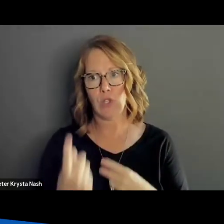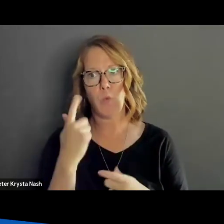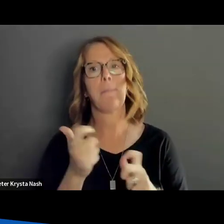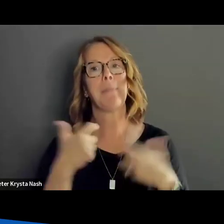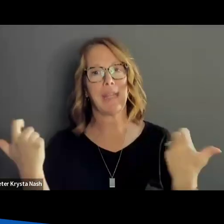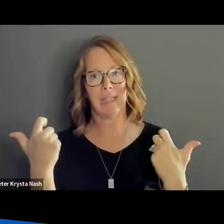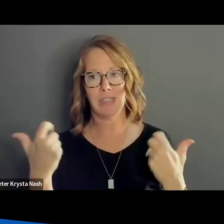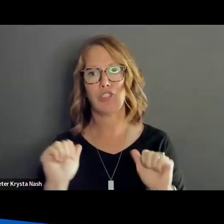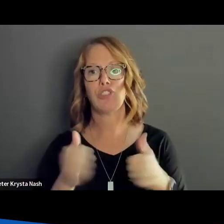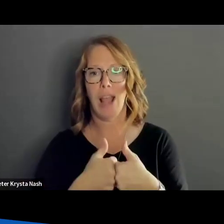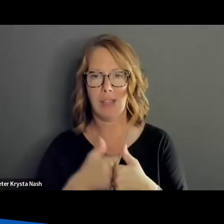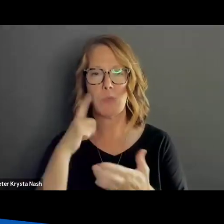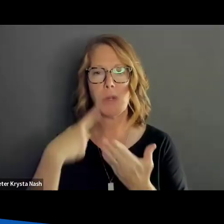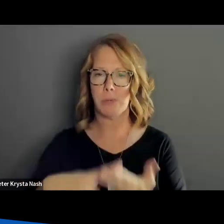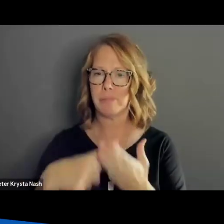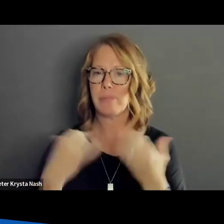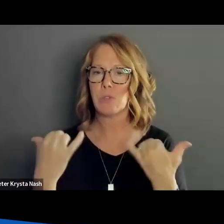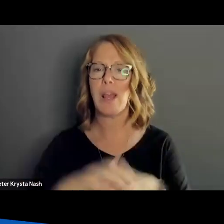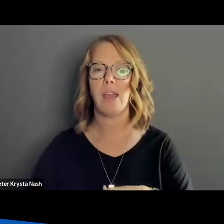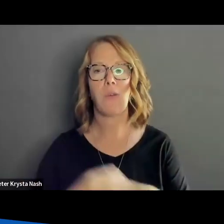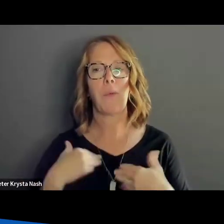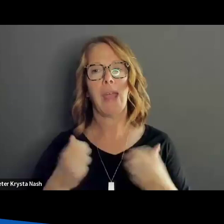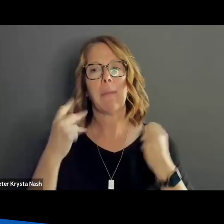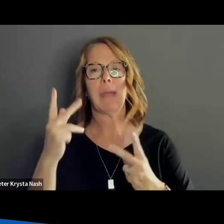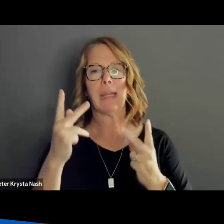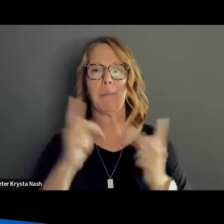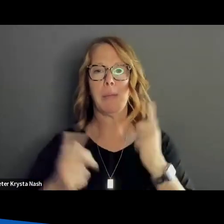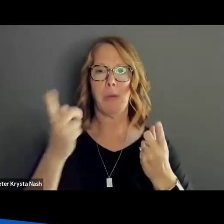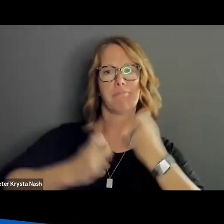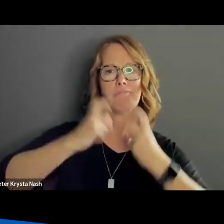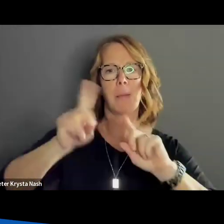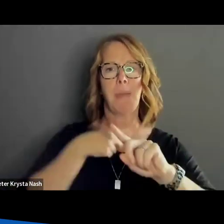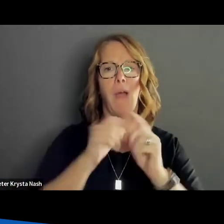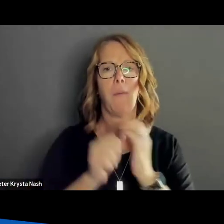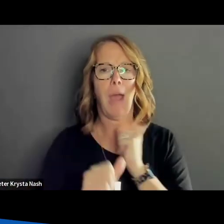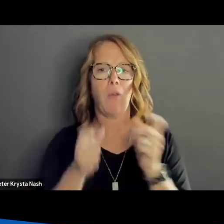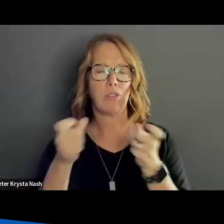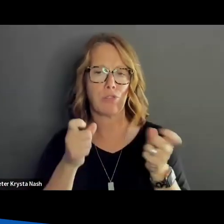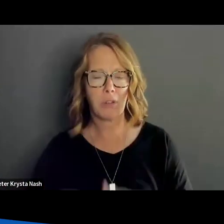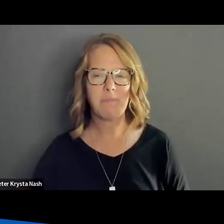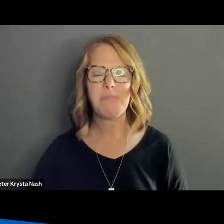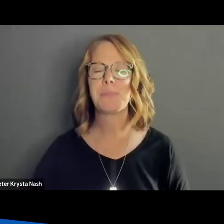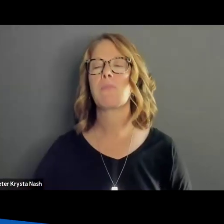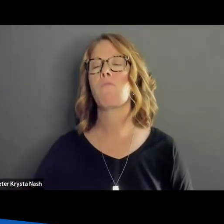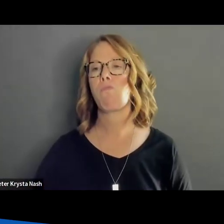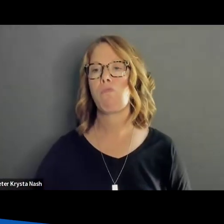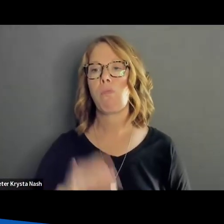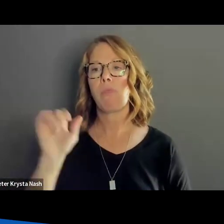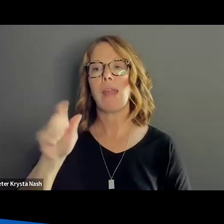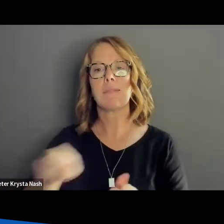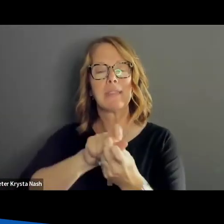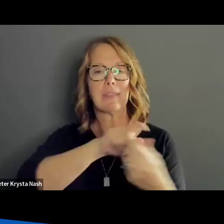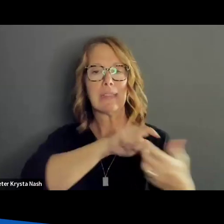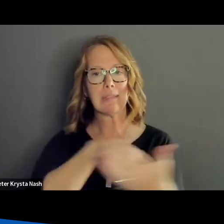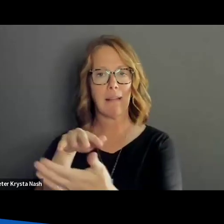biggest challenges. And we're going to talk about it today because we have several questions about that. And so this particular study, if you